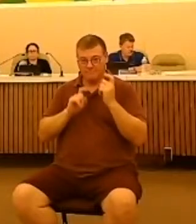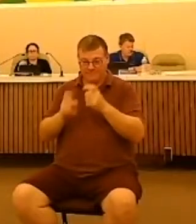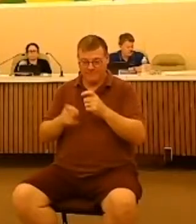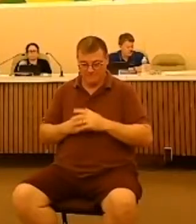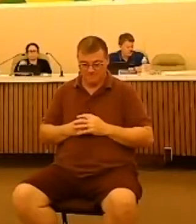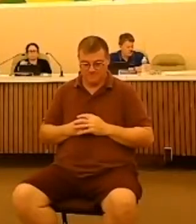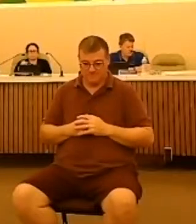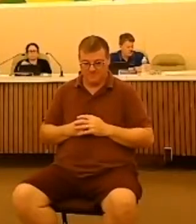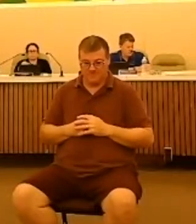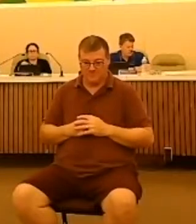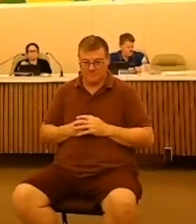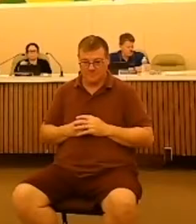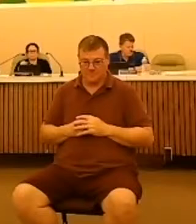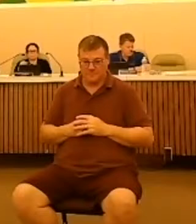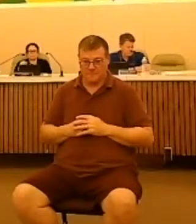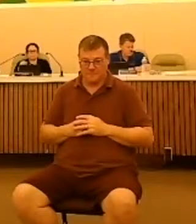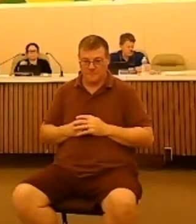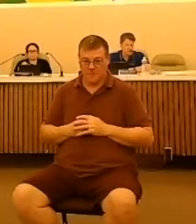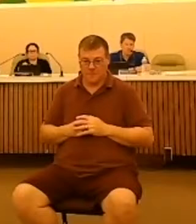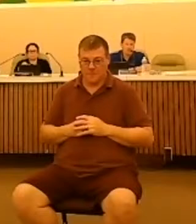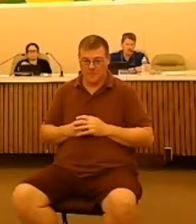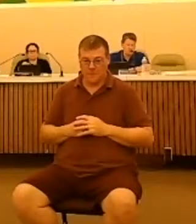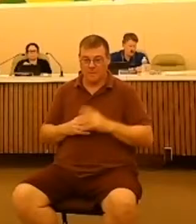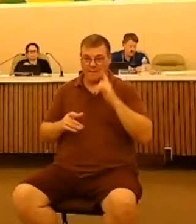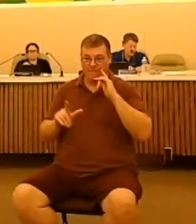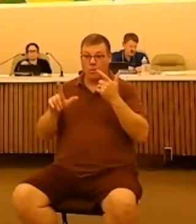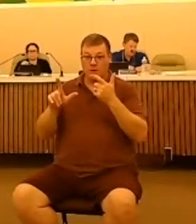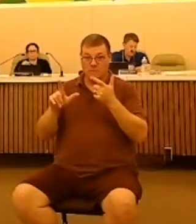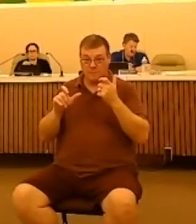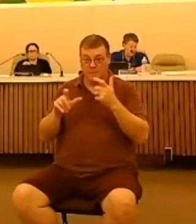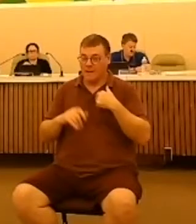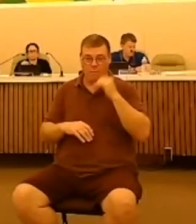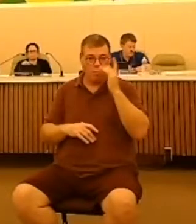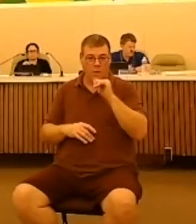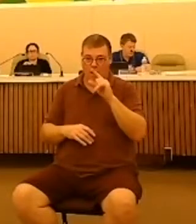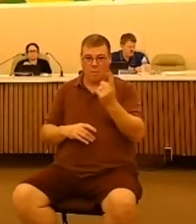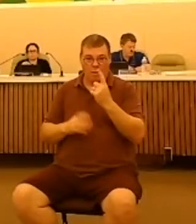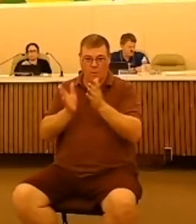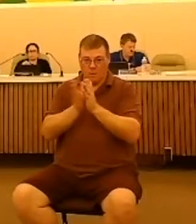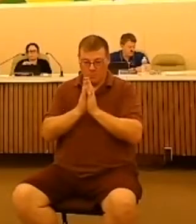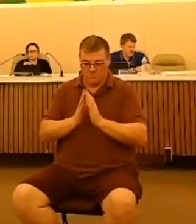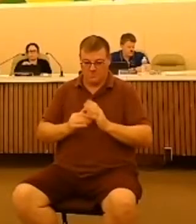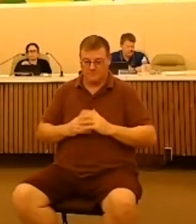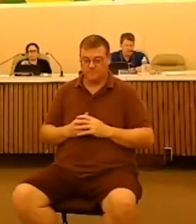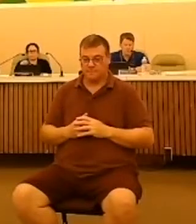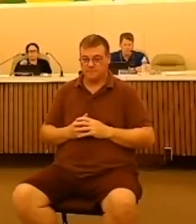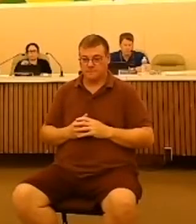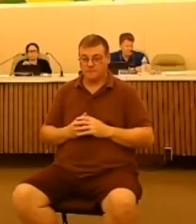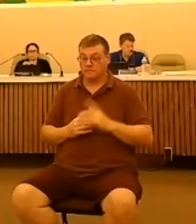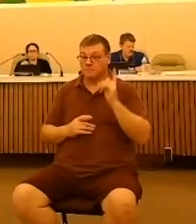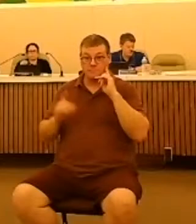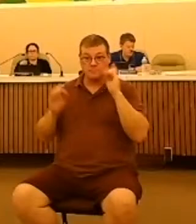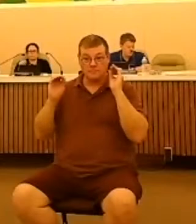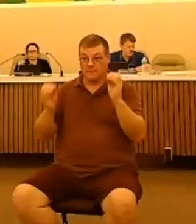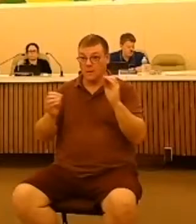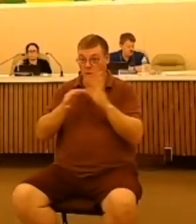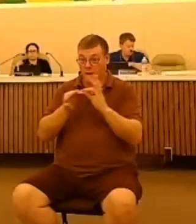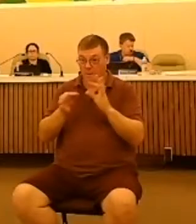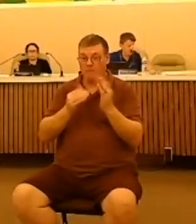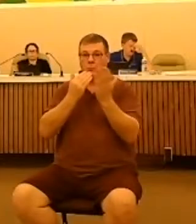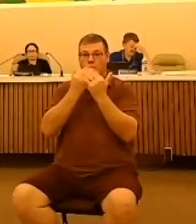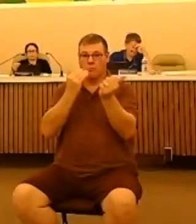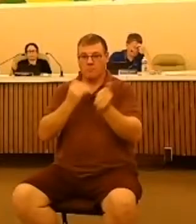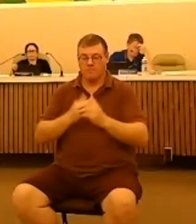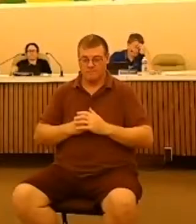So, but for speed's sake, I'm probably not always going to ask. Anyways, hearing no further comment, please call the